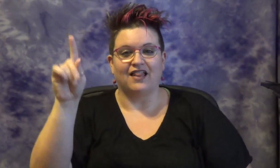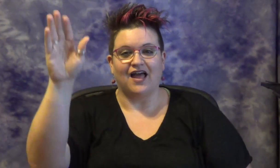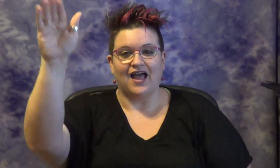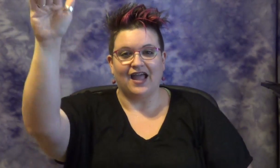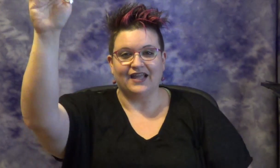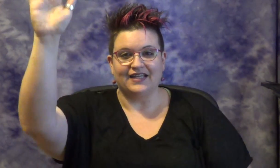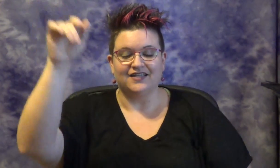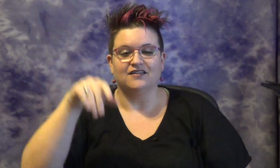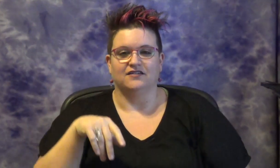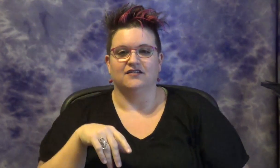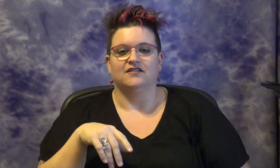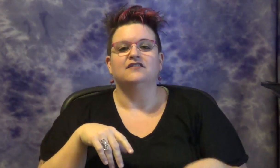would say but,